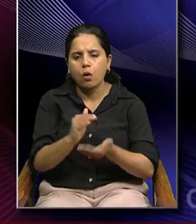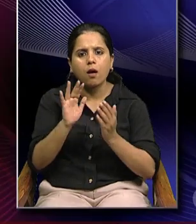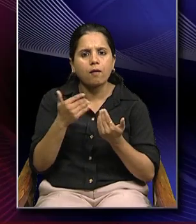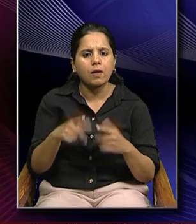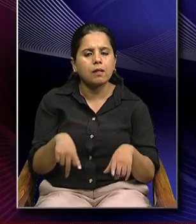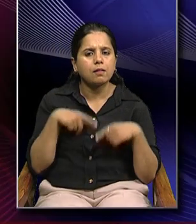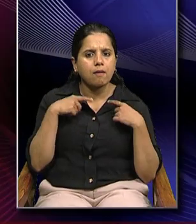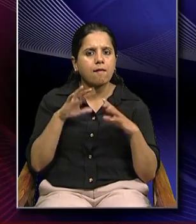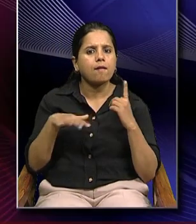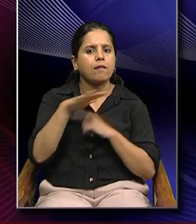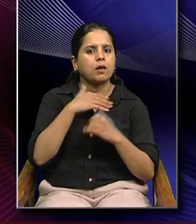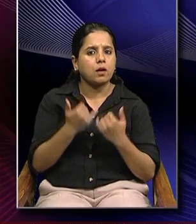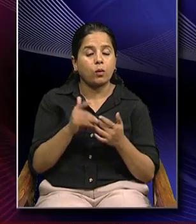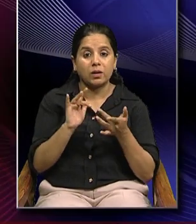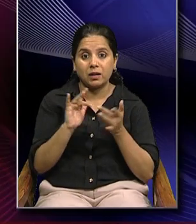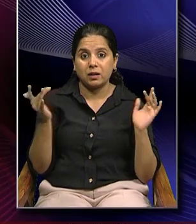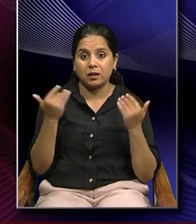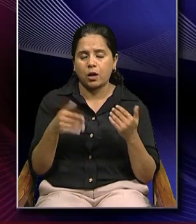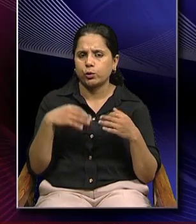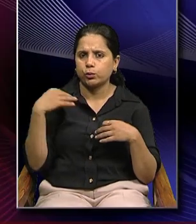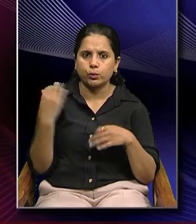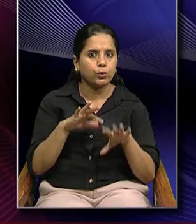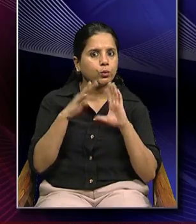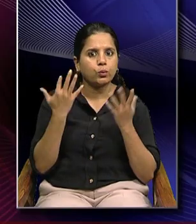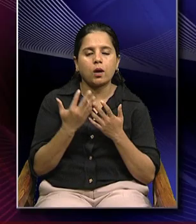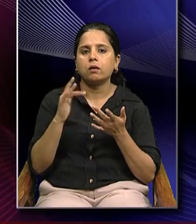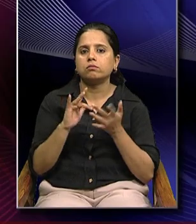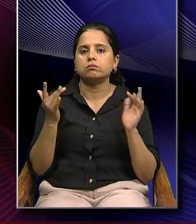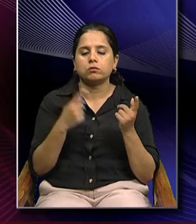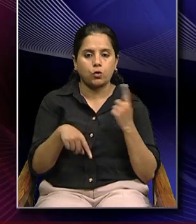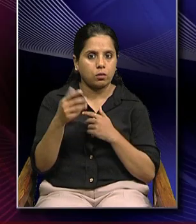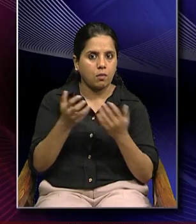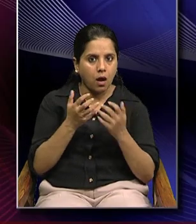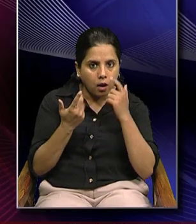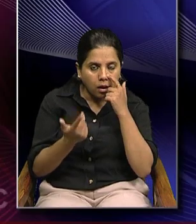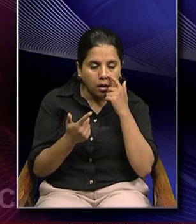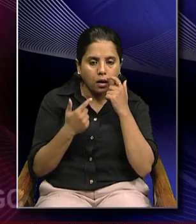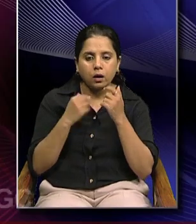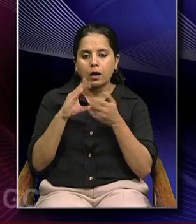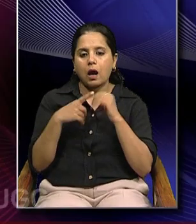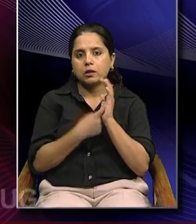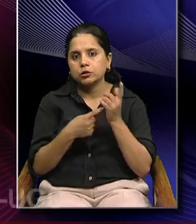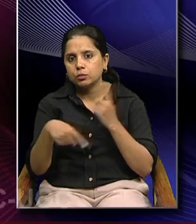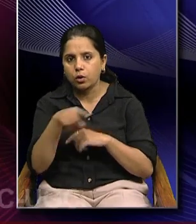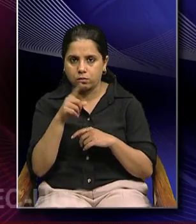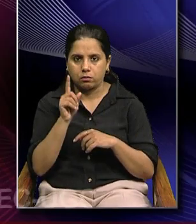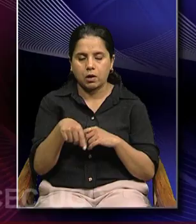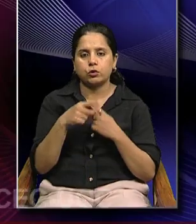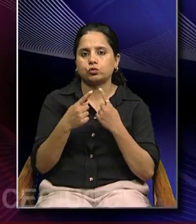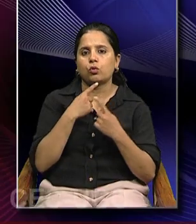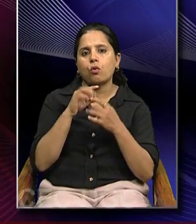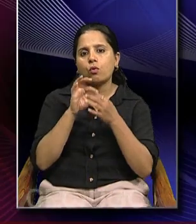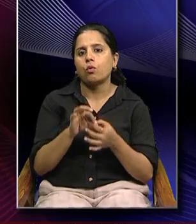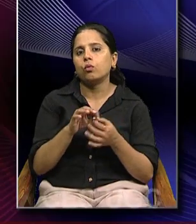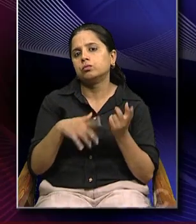in an era where internet is a new world, and as a marketer and or as a customers, we have to actually interact in that